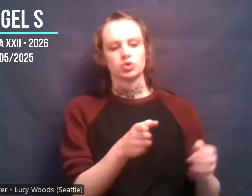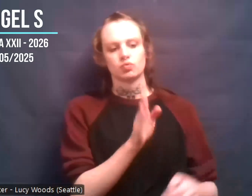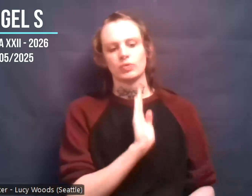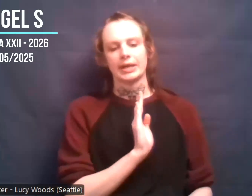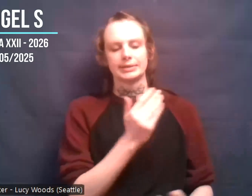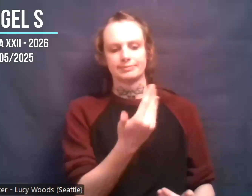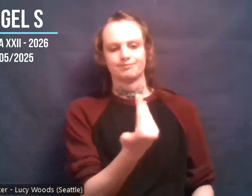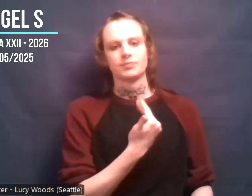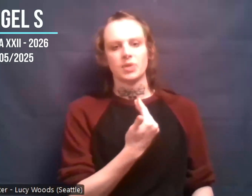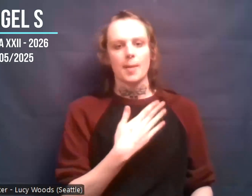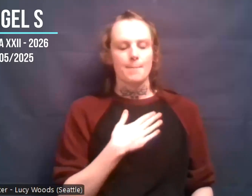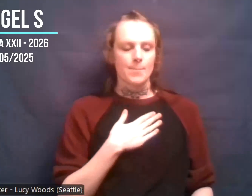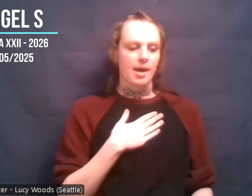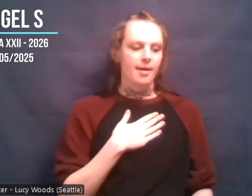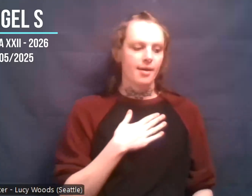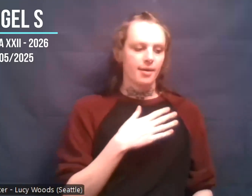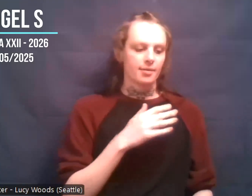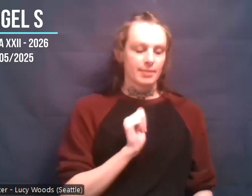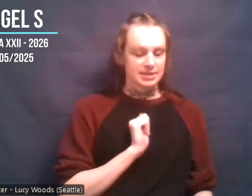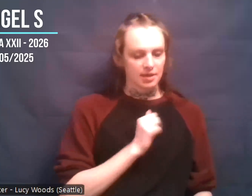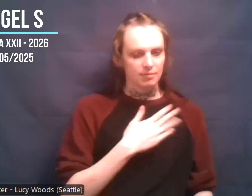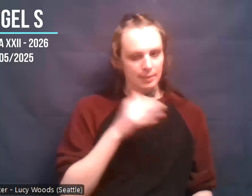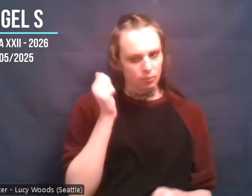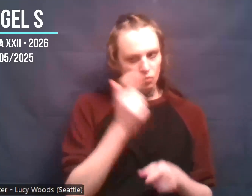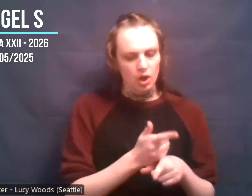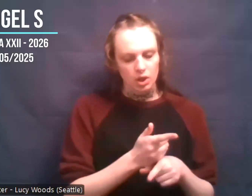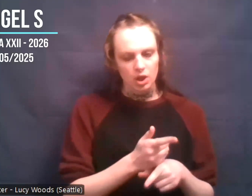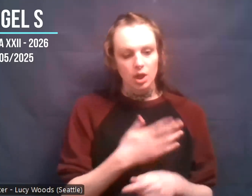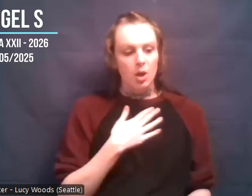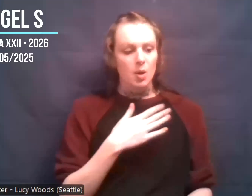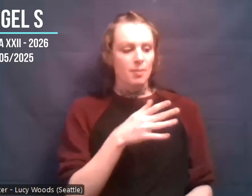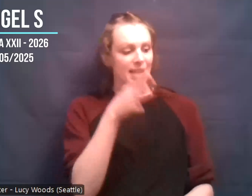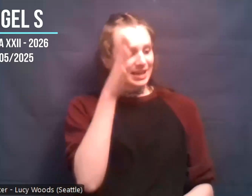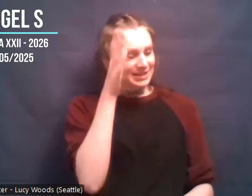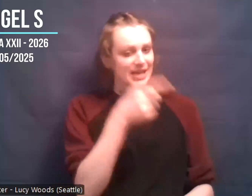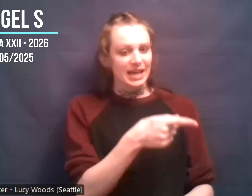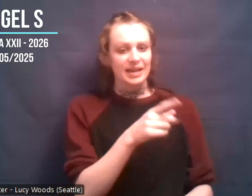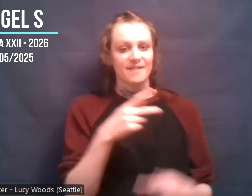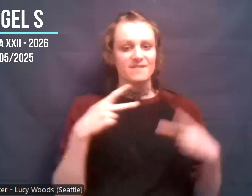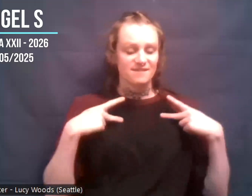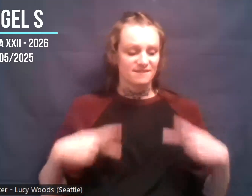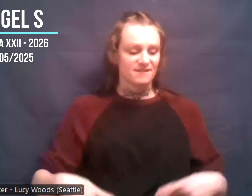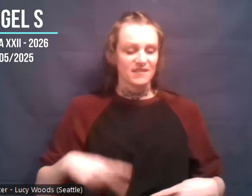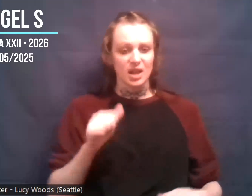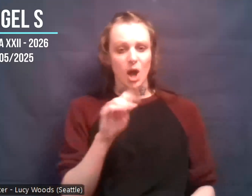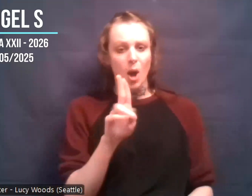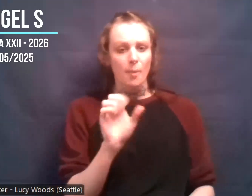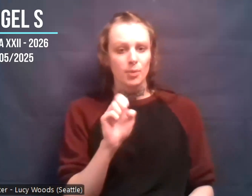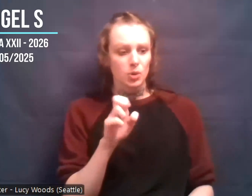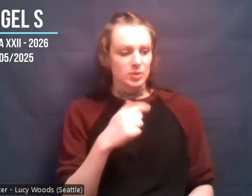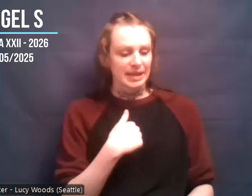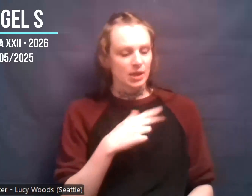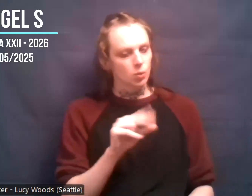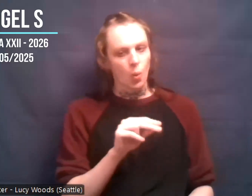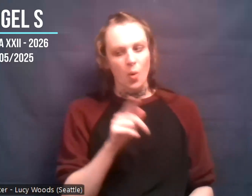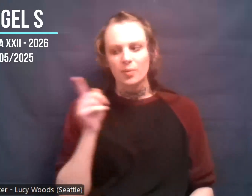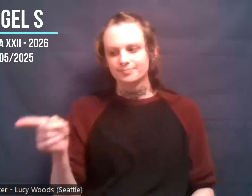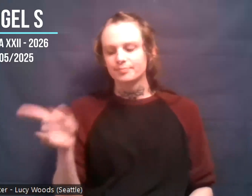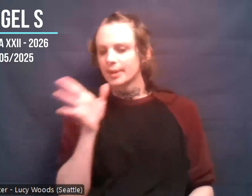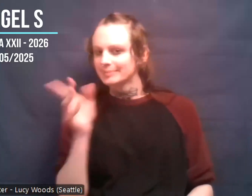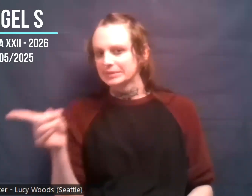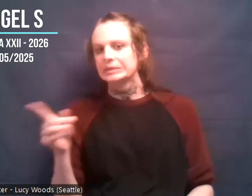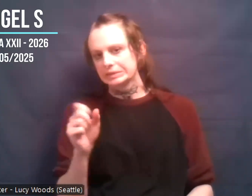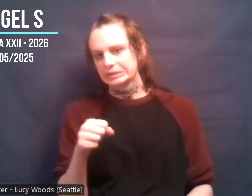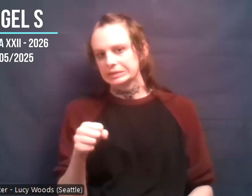was. Um, and I'm the oldest of three, and I'm a Leo, so I love attention, whether it's negative or